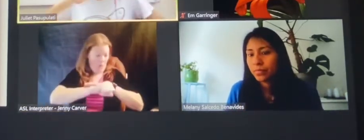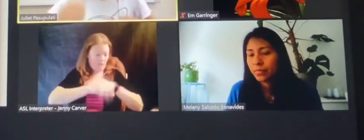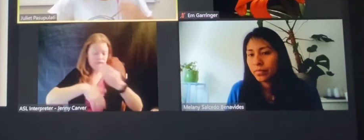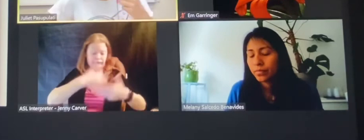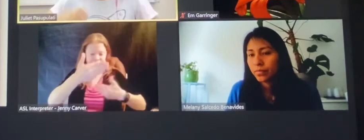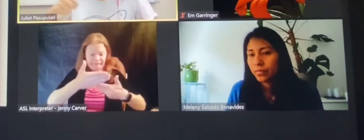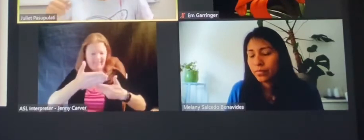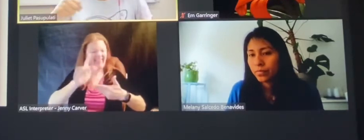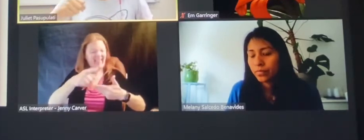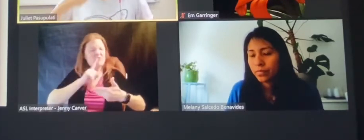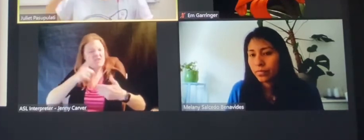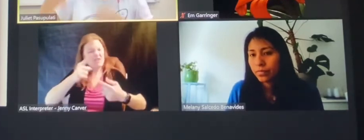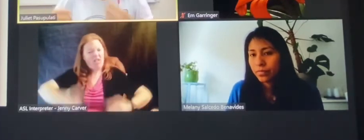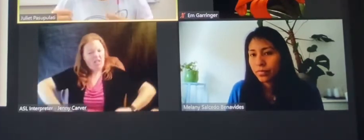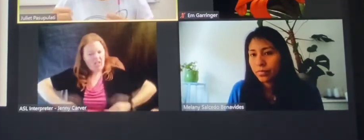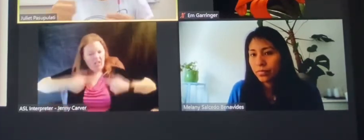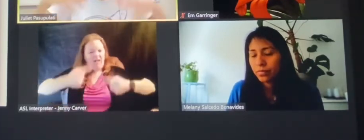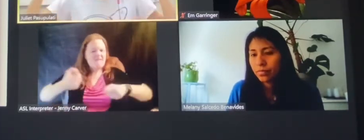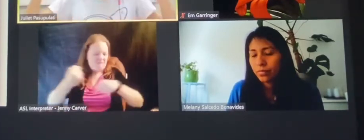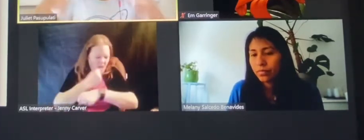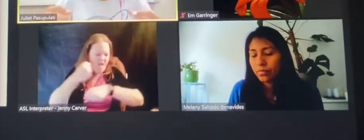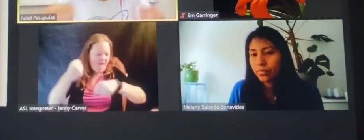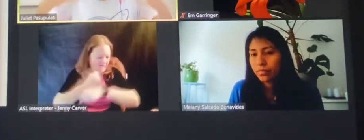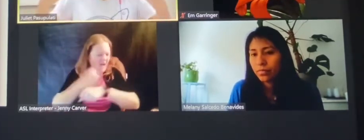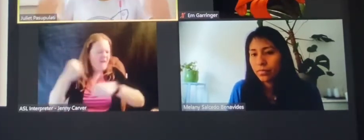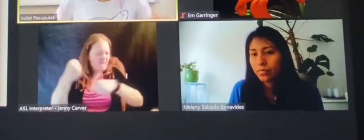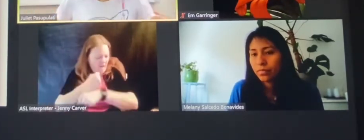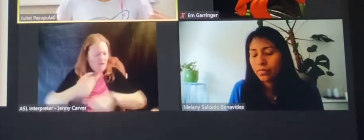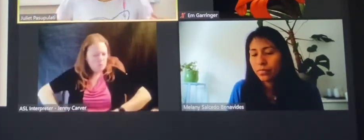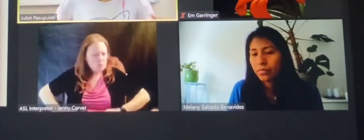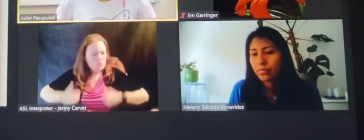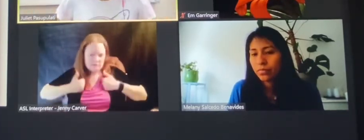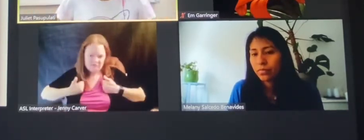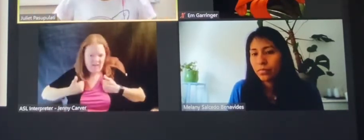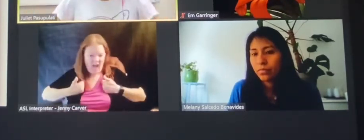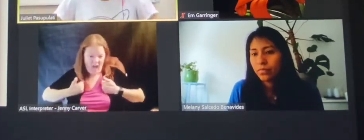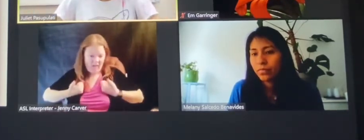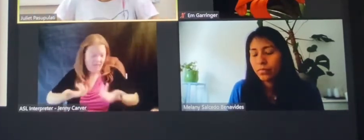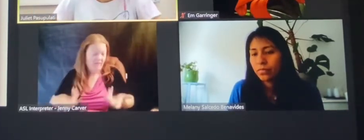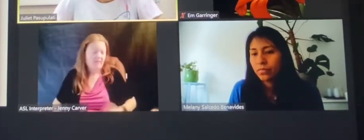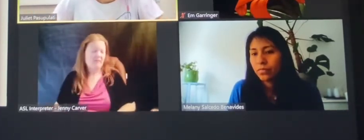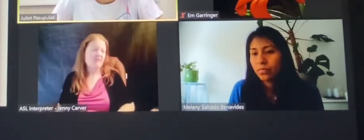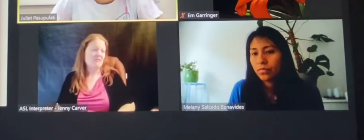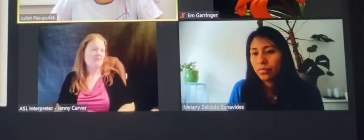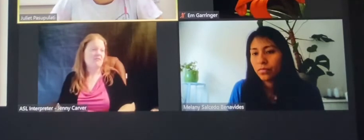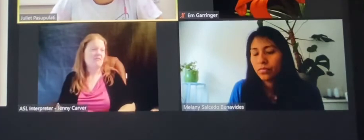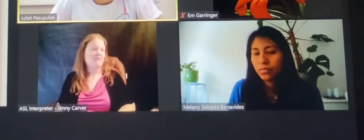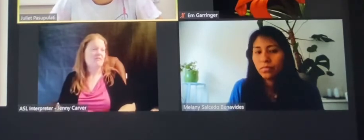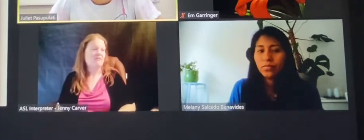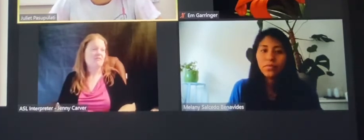they have to really struggle and fight to survive.